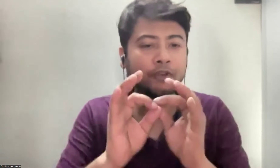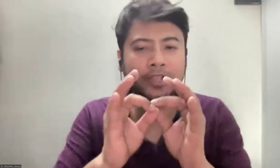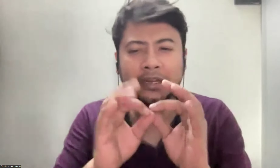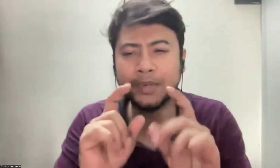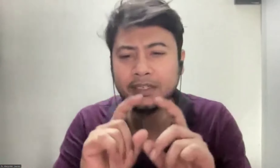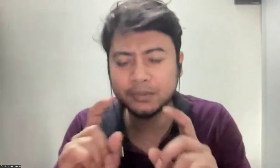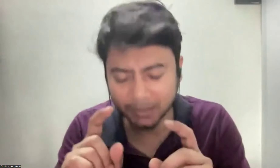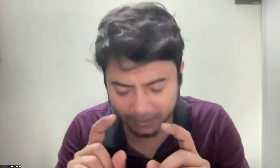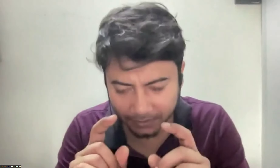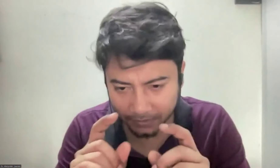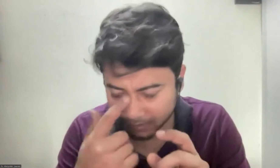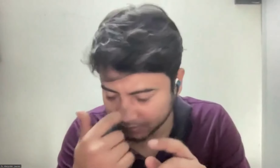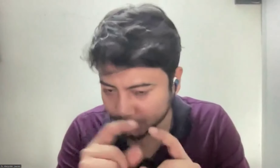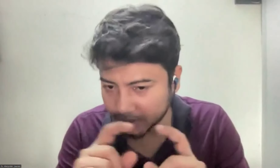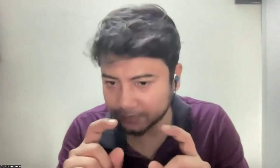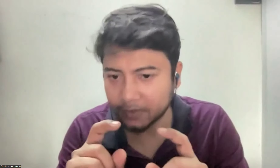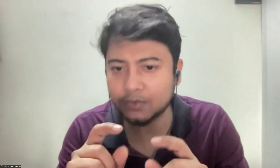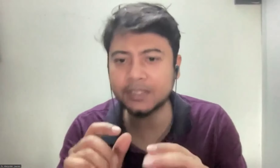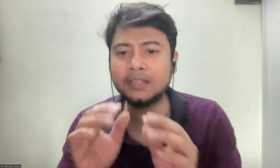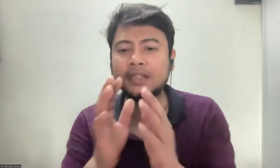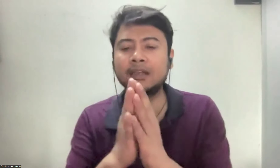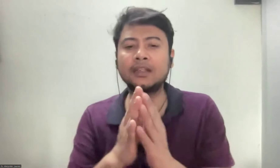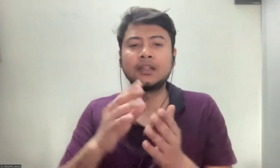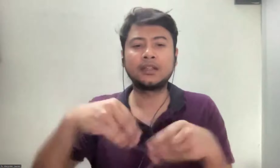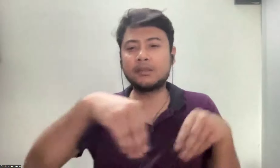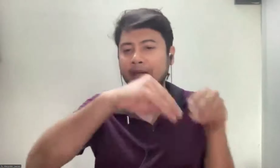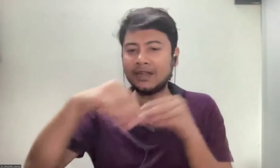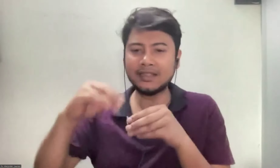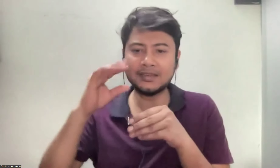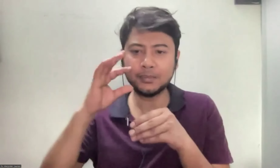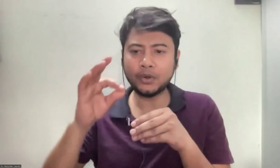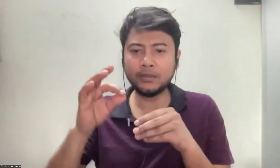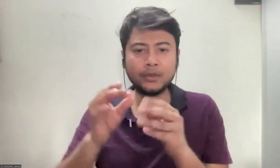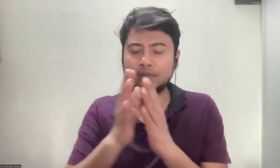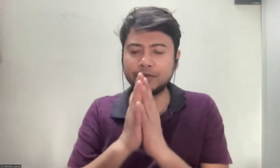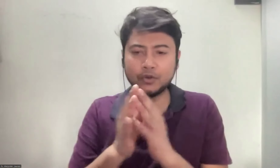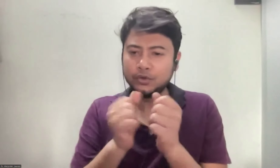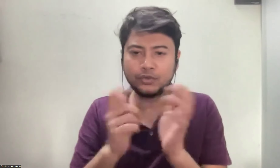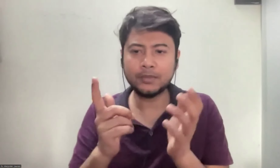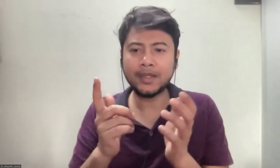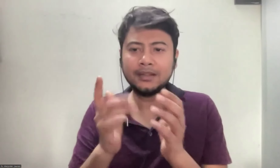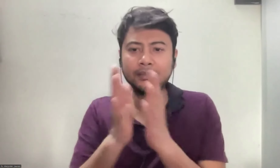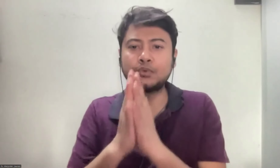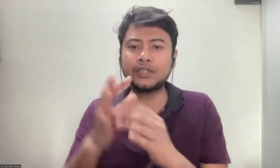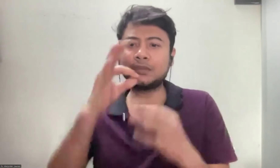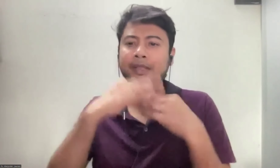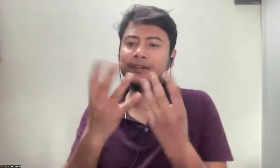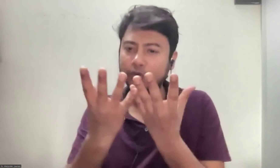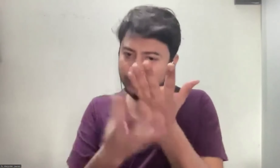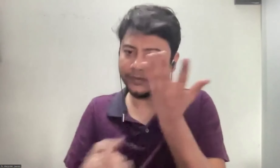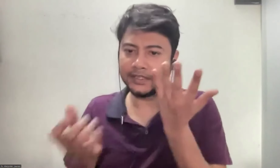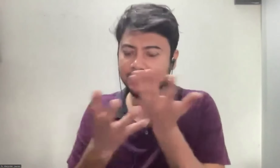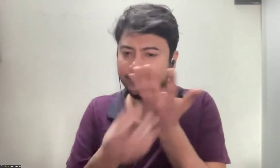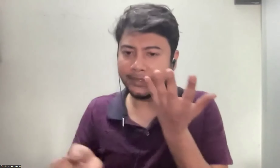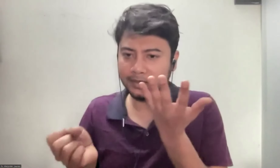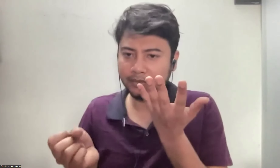Please keep Sorry your for the questions short. interpretation, Mataji. Just to clarify, you're saying that the mat is important because if you don't use the mat, the puja, the benefit